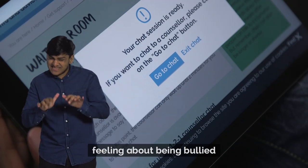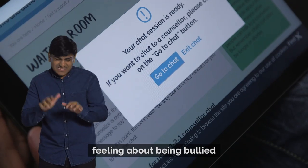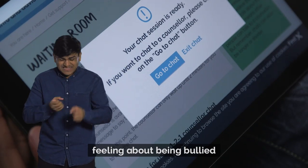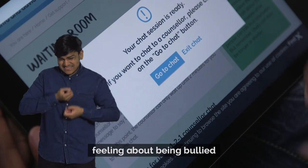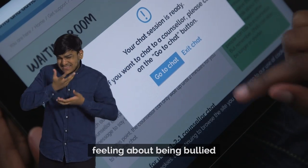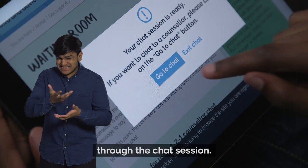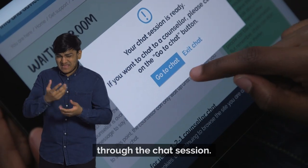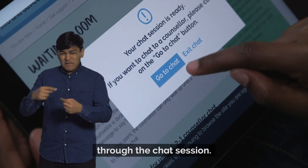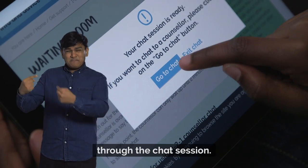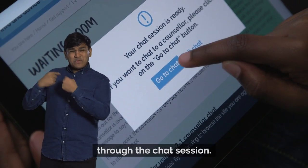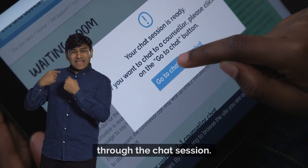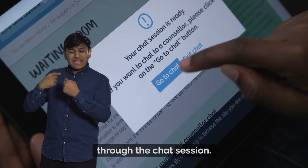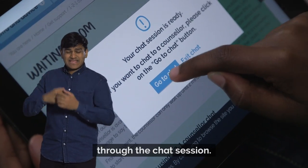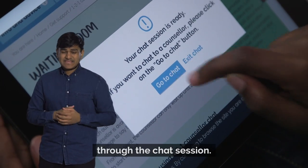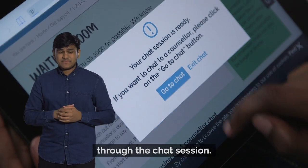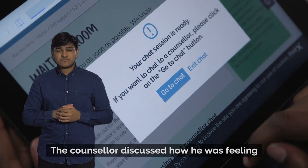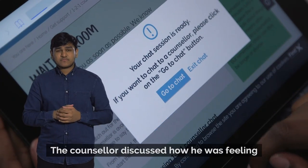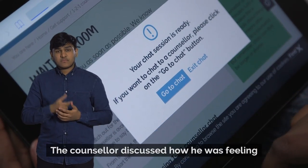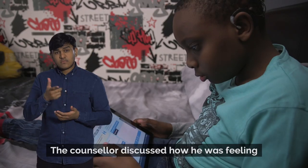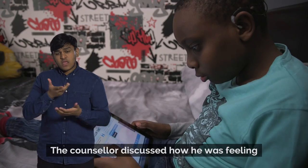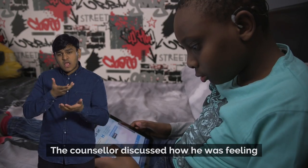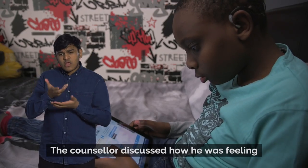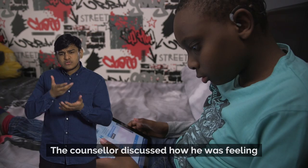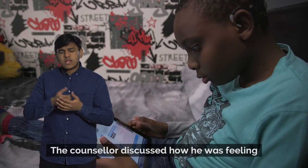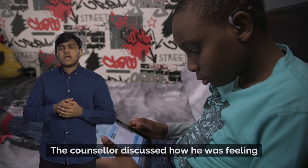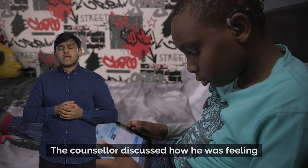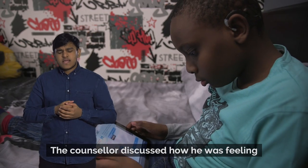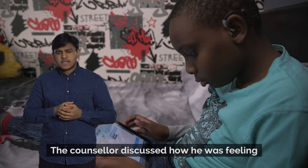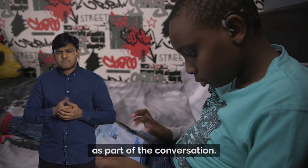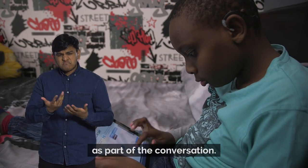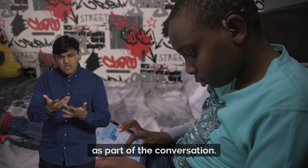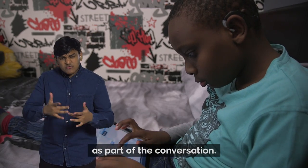through the chat session. The counsellor discussed how he was feeling as part of the conversation.